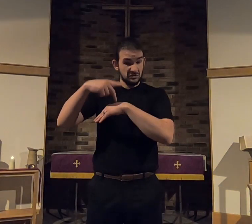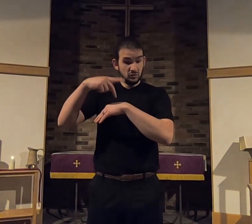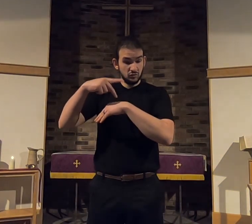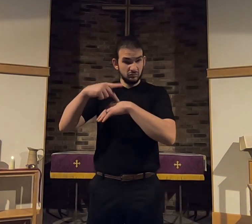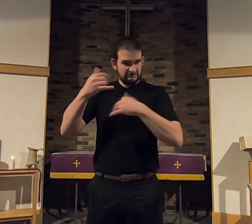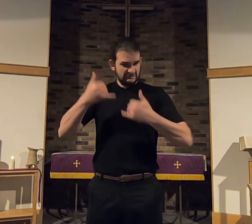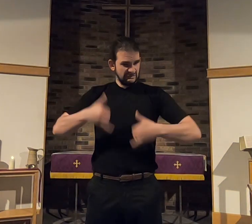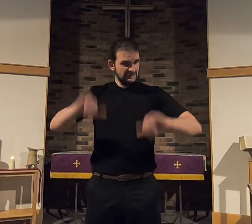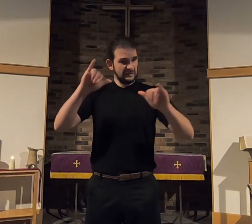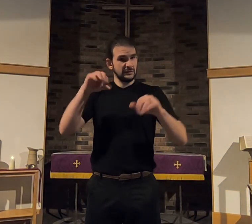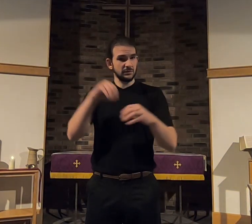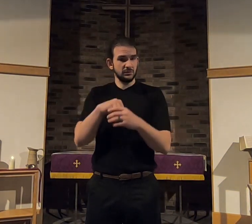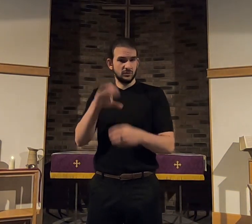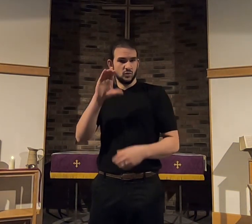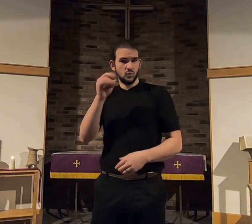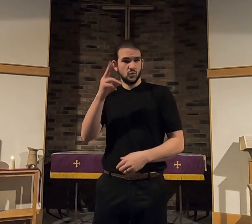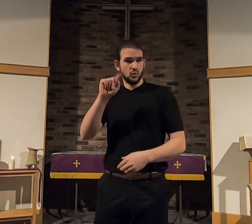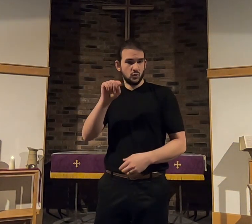While Peter was still in the courtyard,